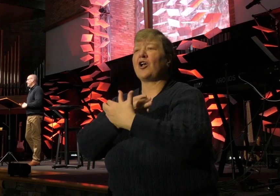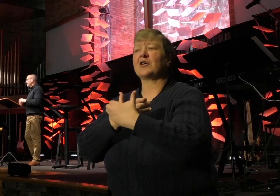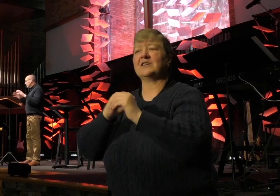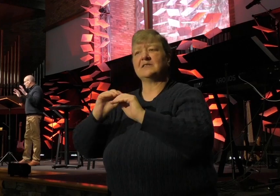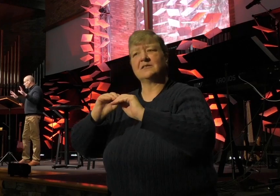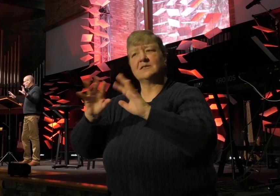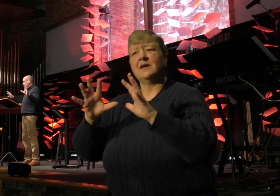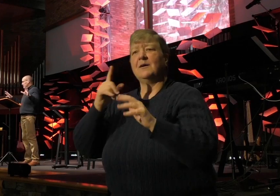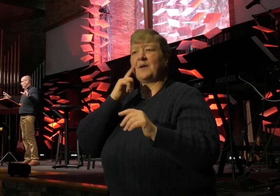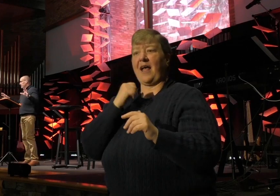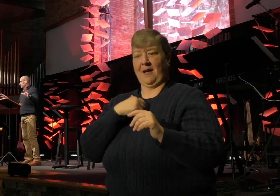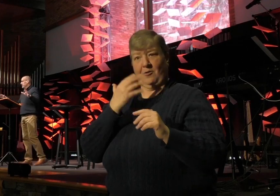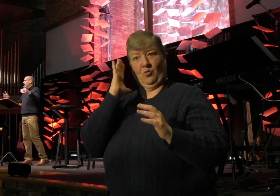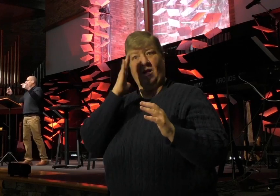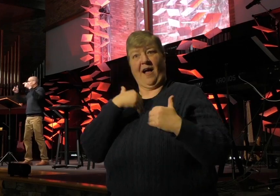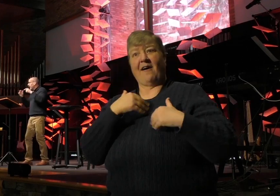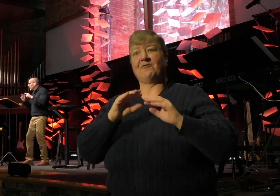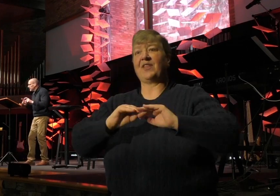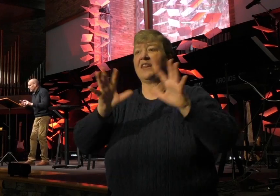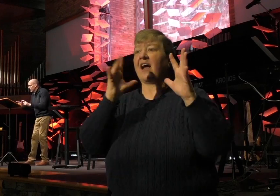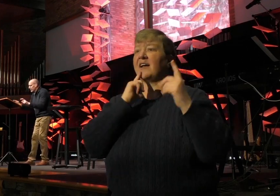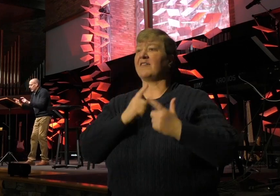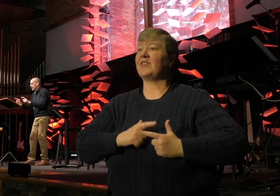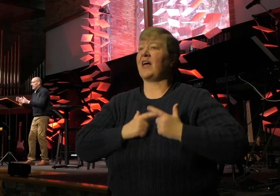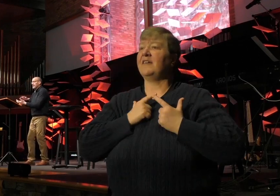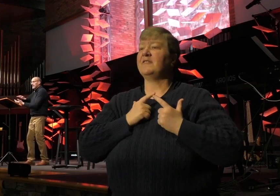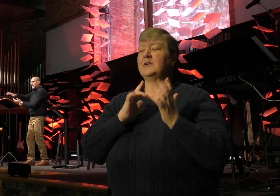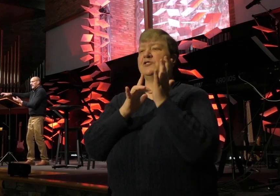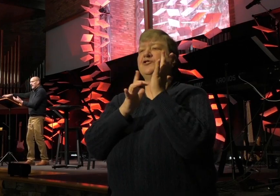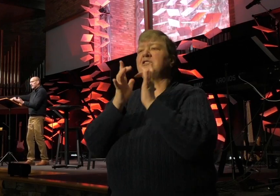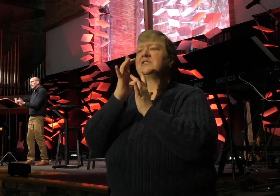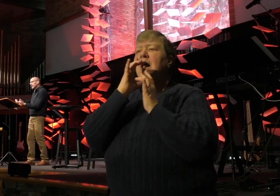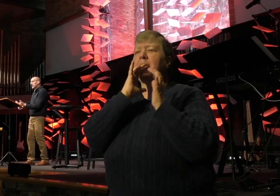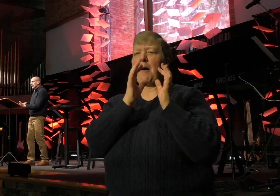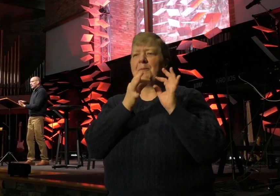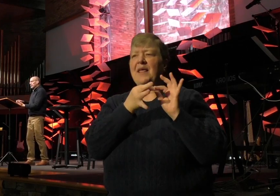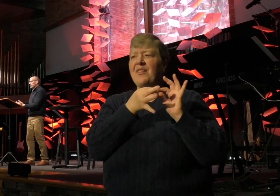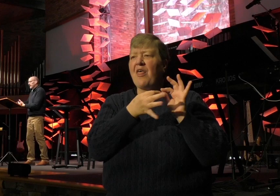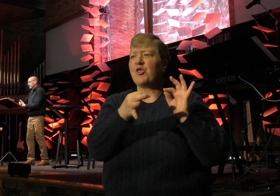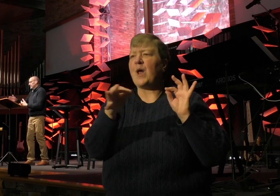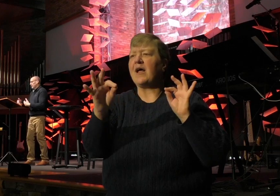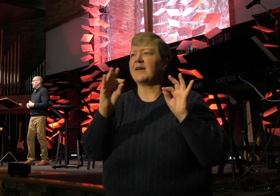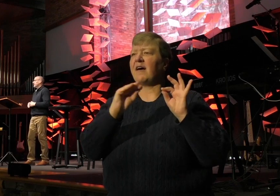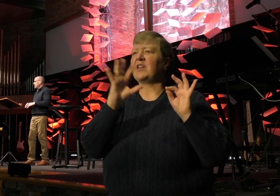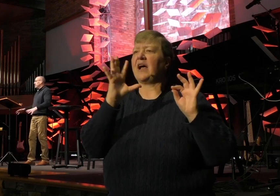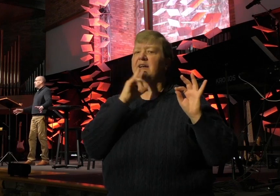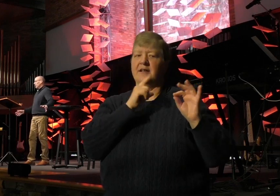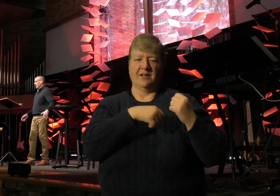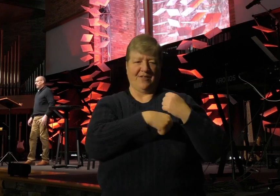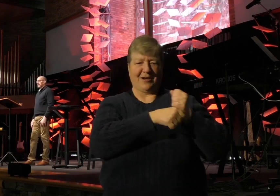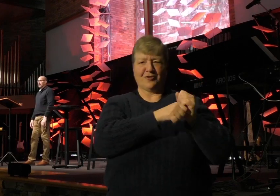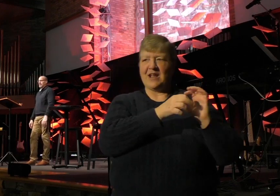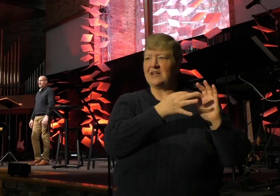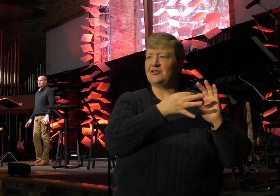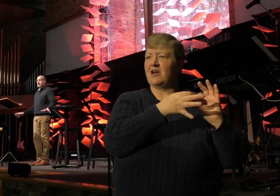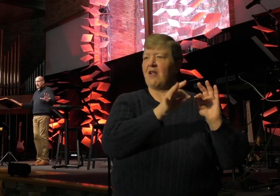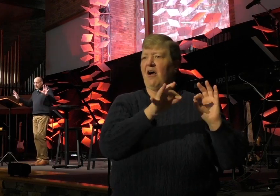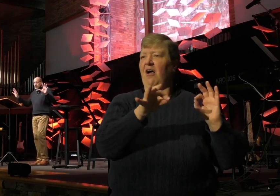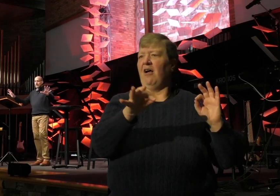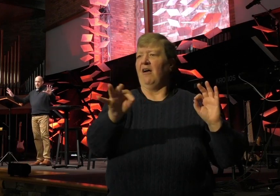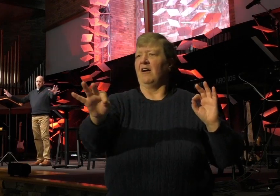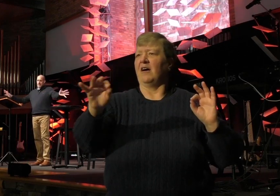of light. Jesus is the one who said, I'll be that thread of light that connects the creation of light with people walking in